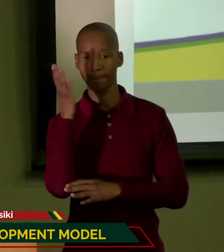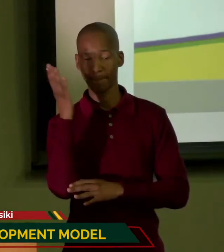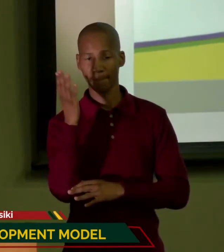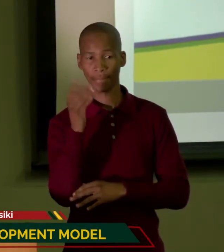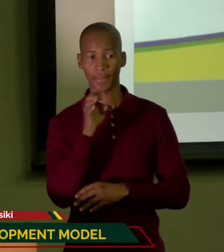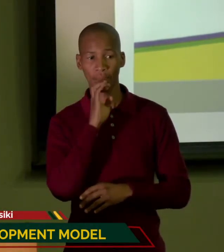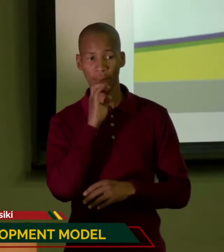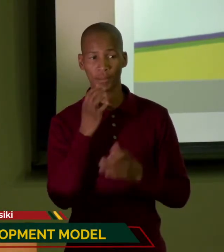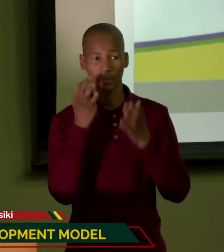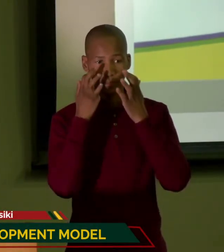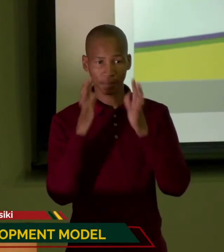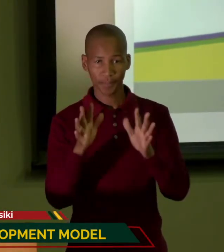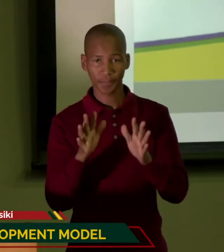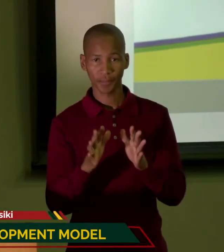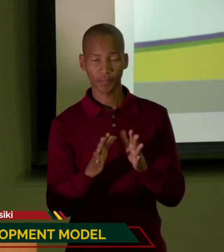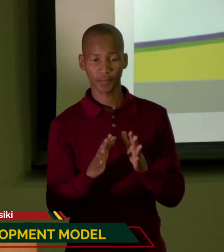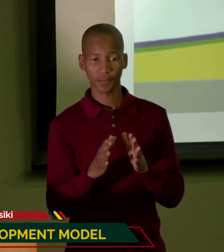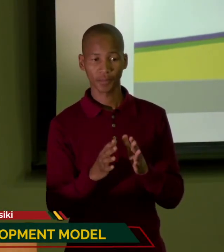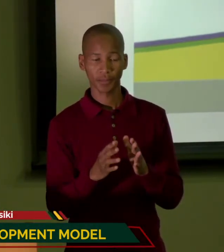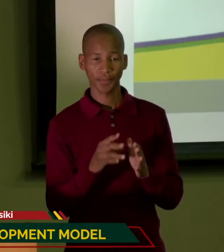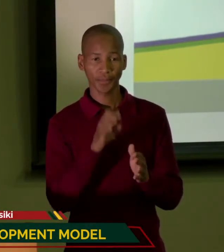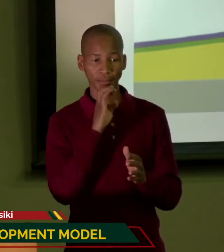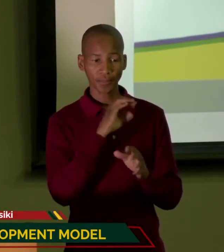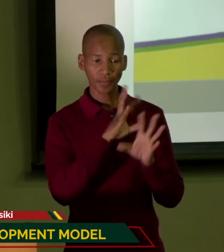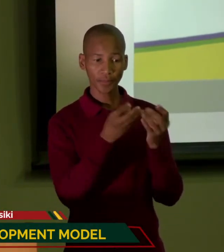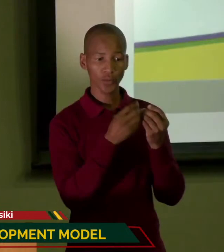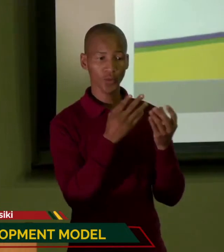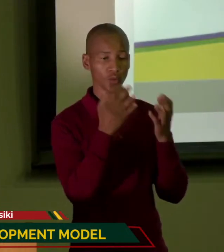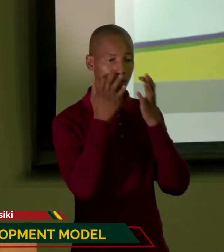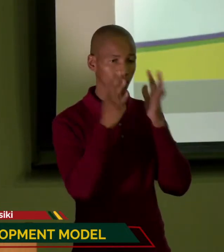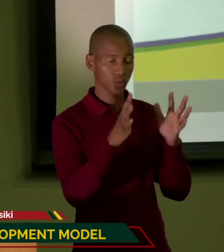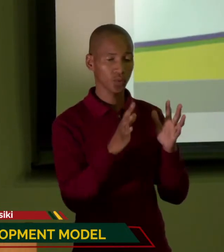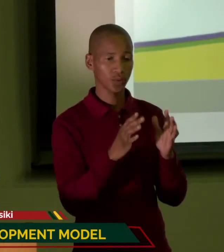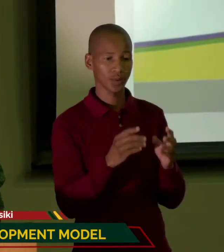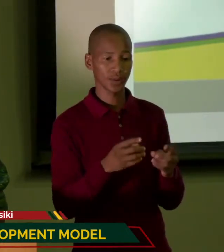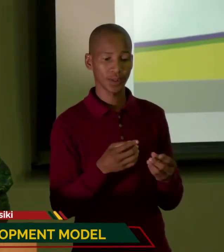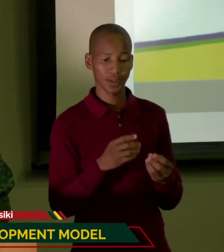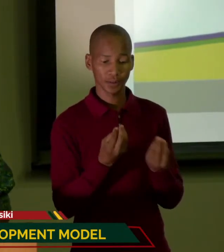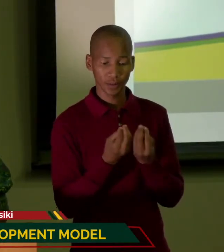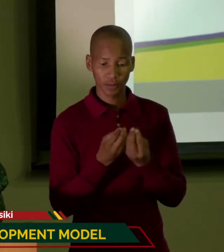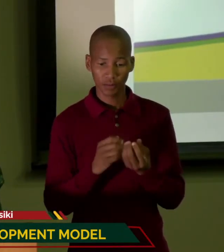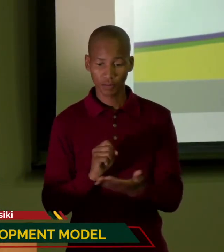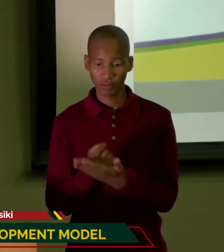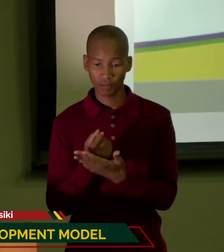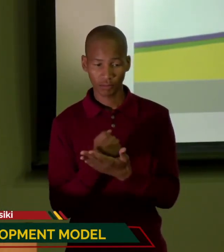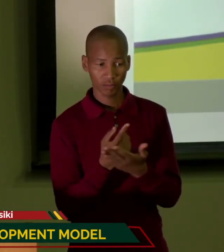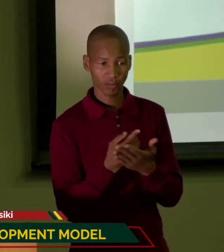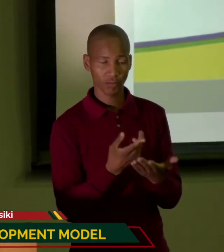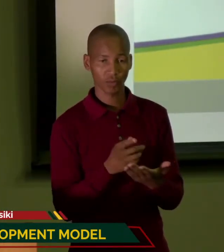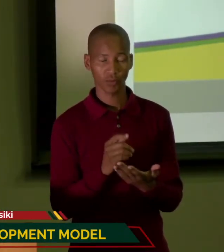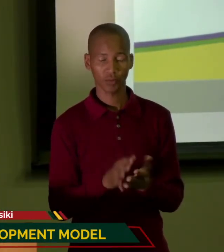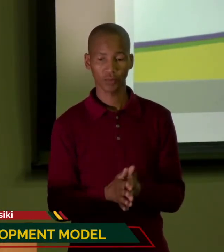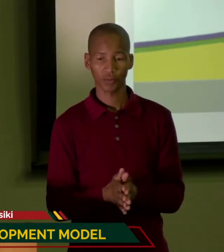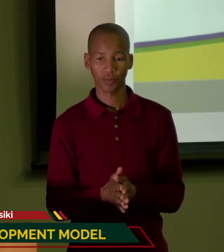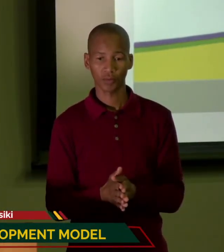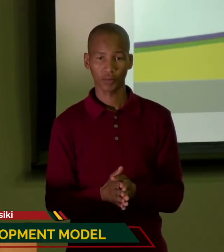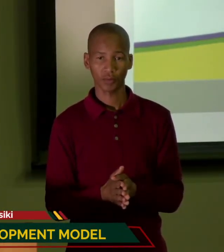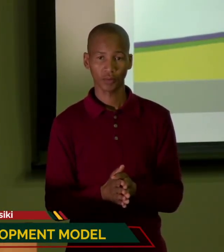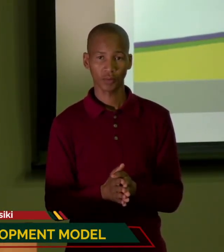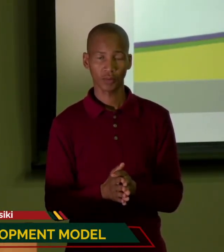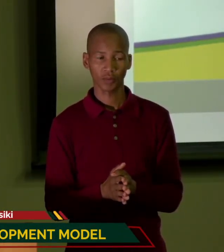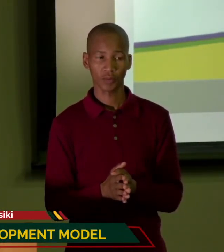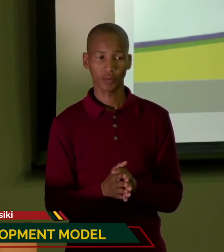that. It will make a reflection on the practical progress and implementation, citing